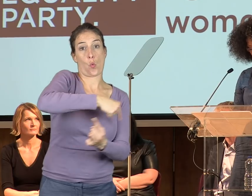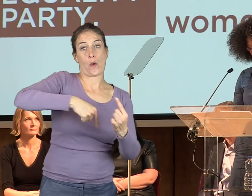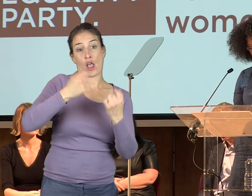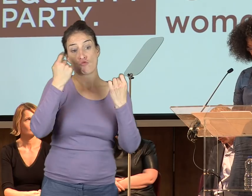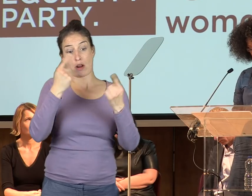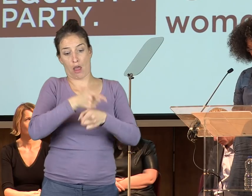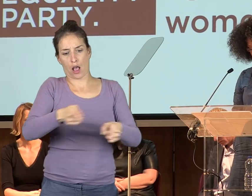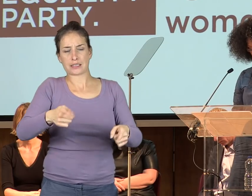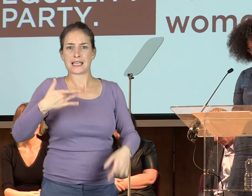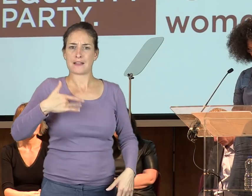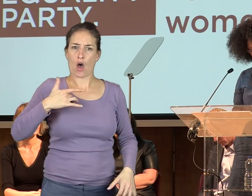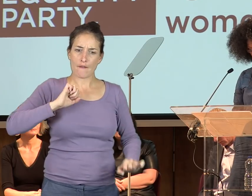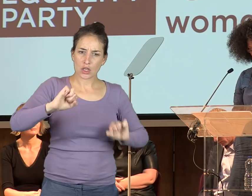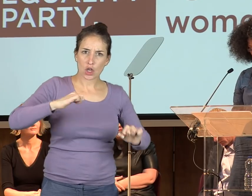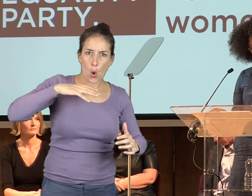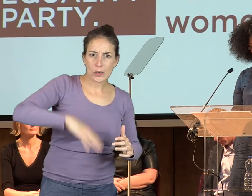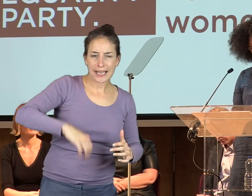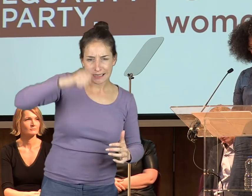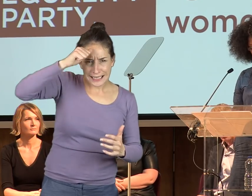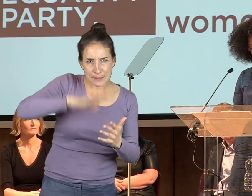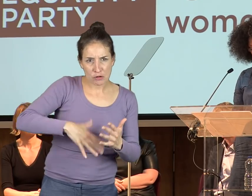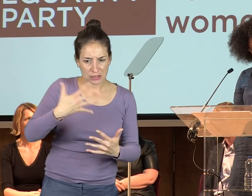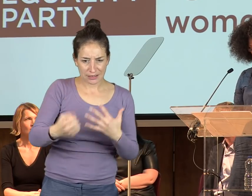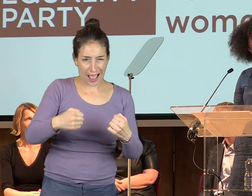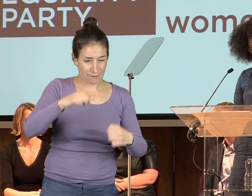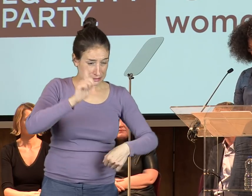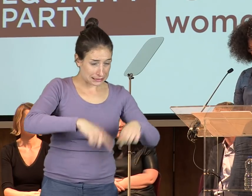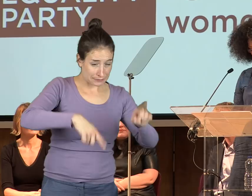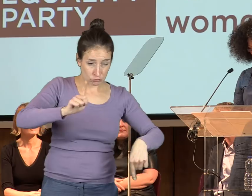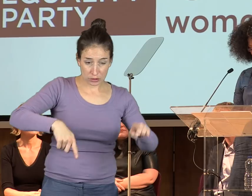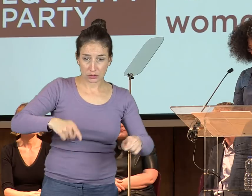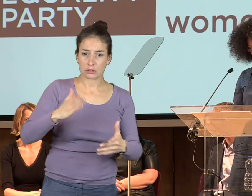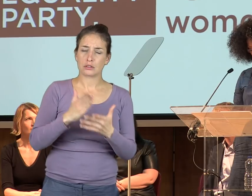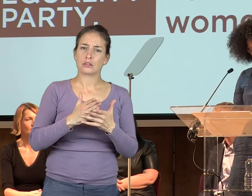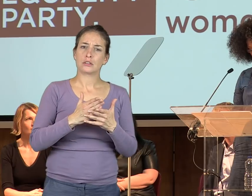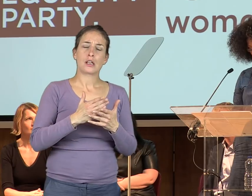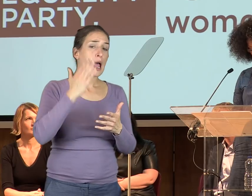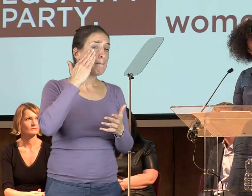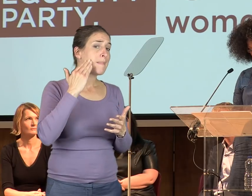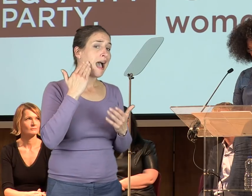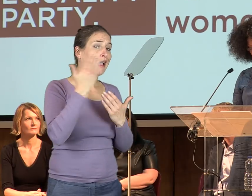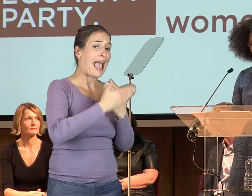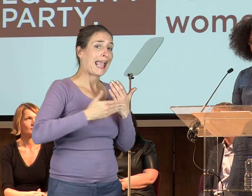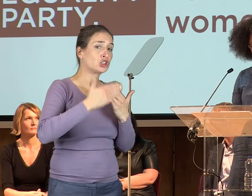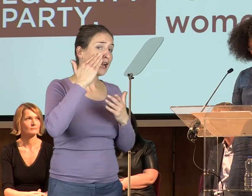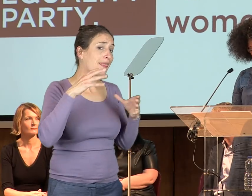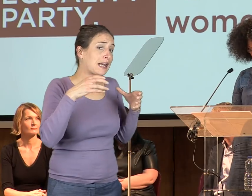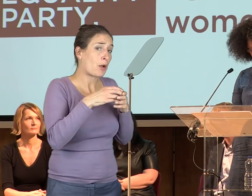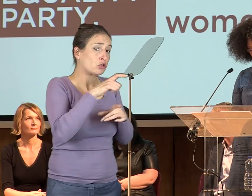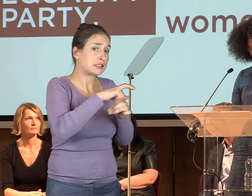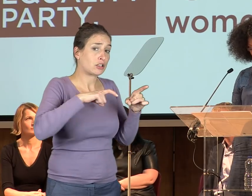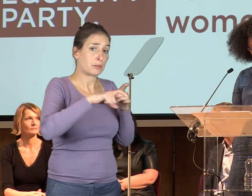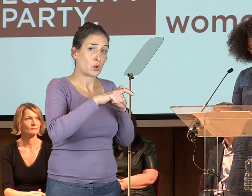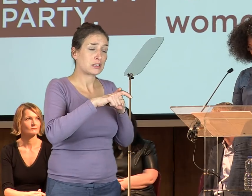We recognise that survivors have diverse needs and experiences, that women from Black, Asian, and ethnic minority communities have distinct